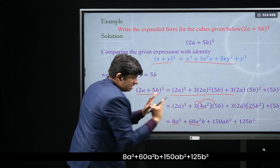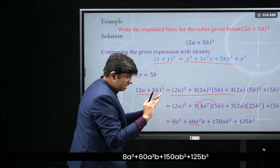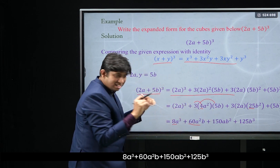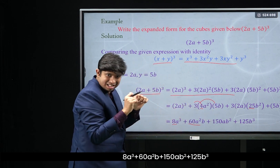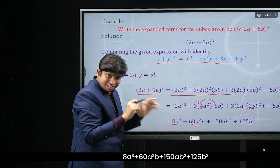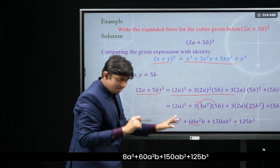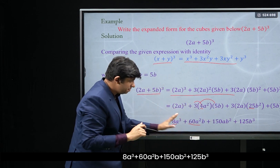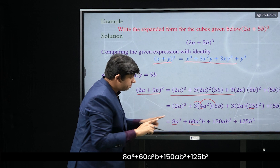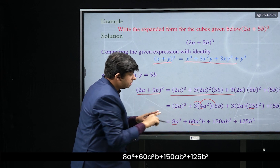cube.